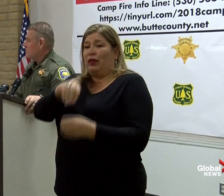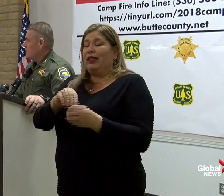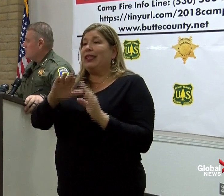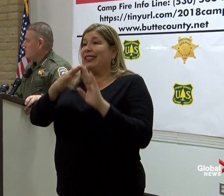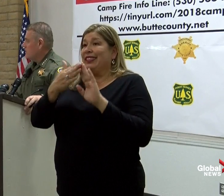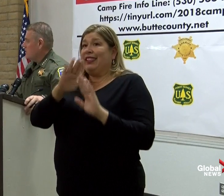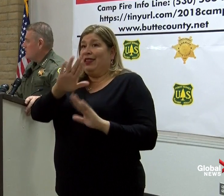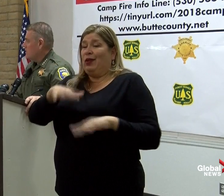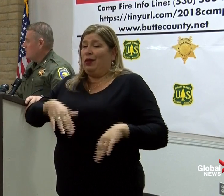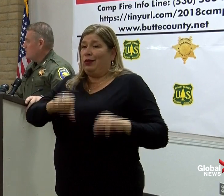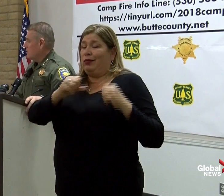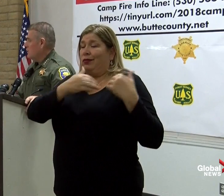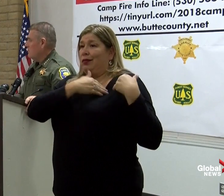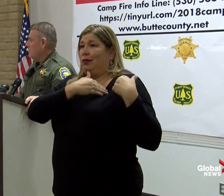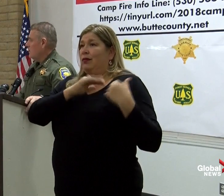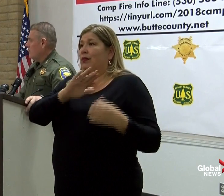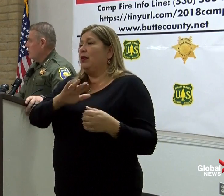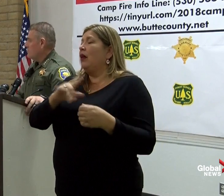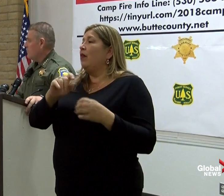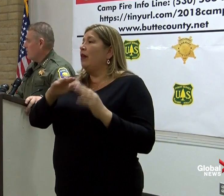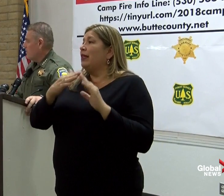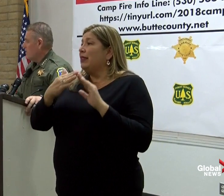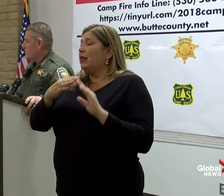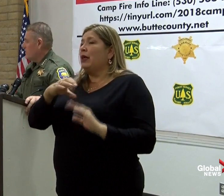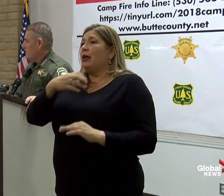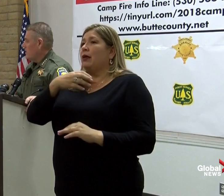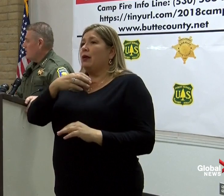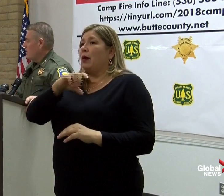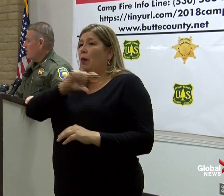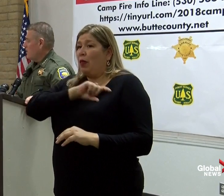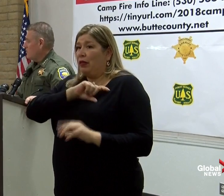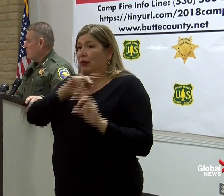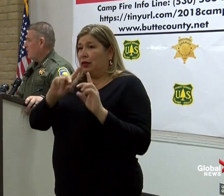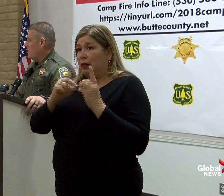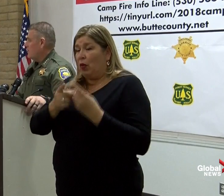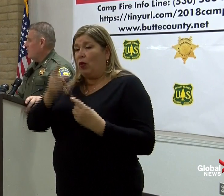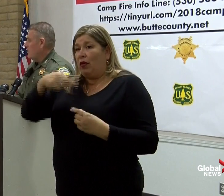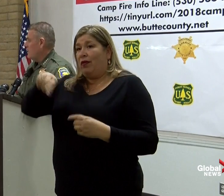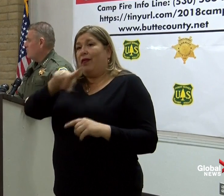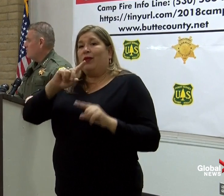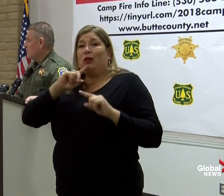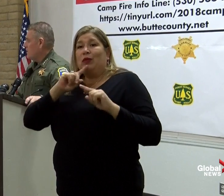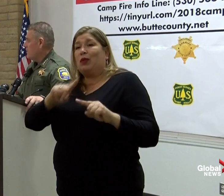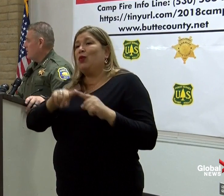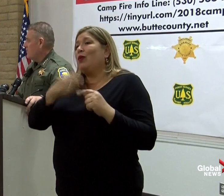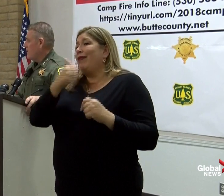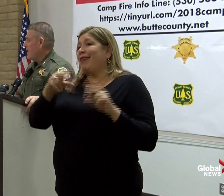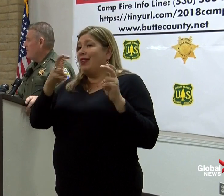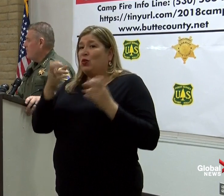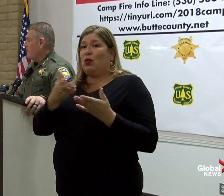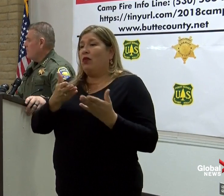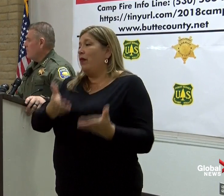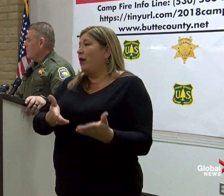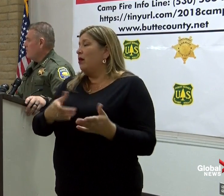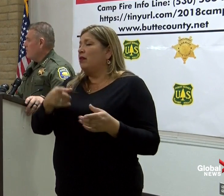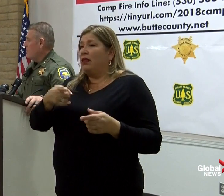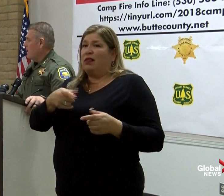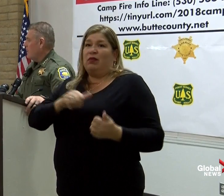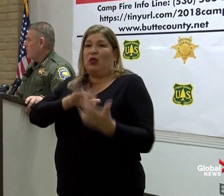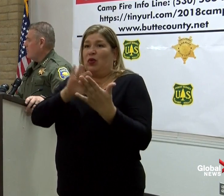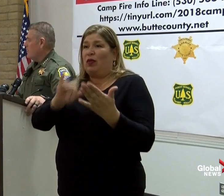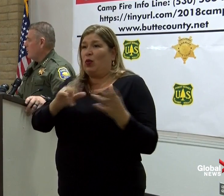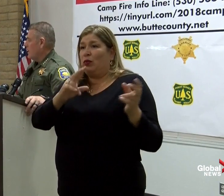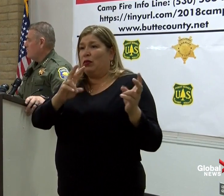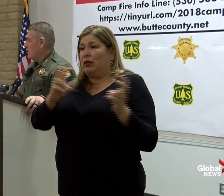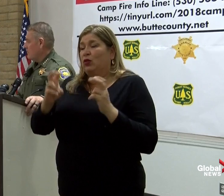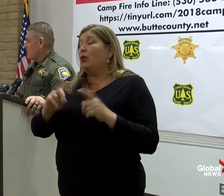city's jurisdiction, the city police department has been responding to any issues there and dealing with that.